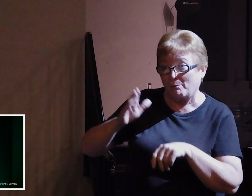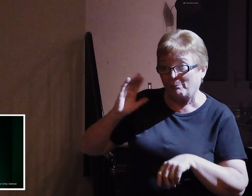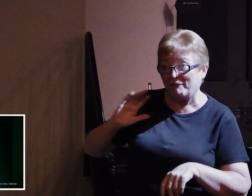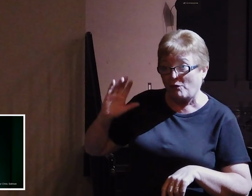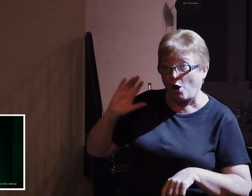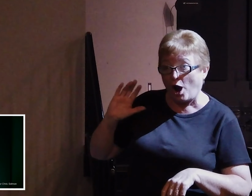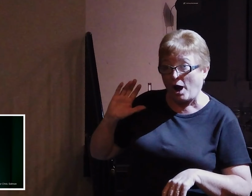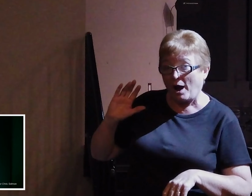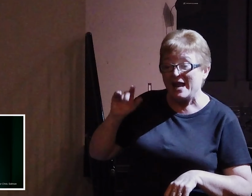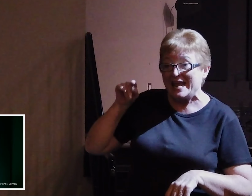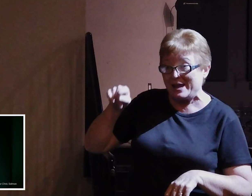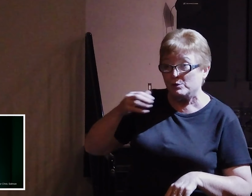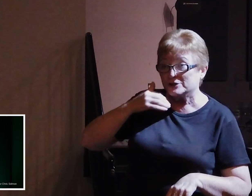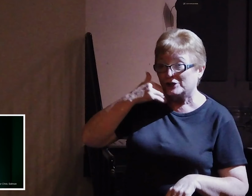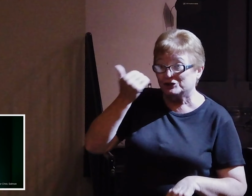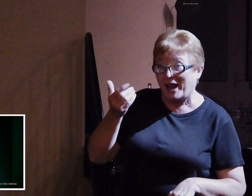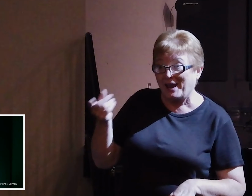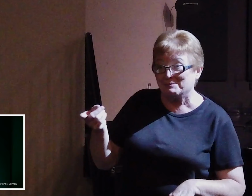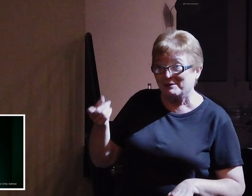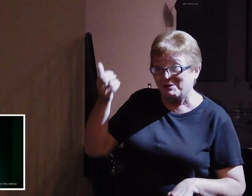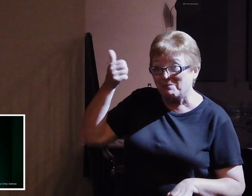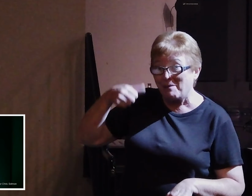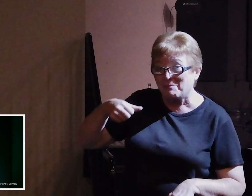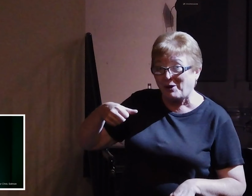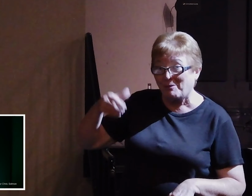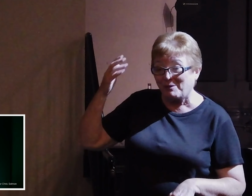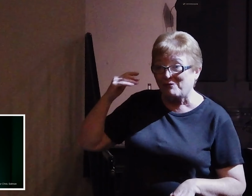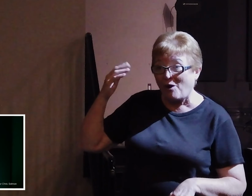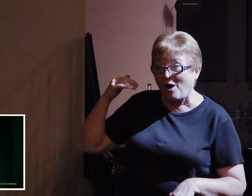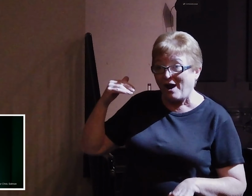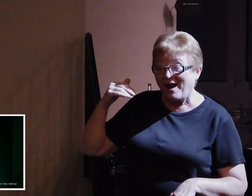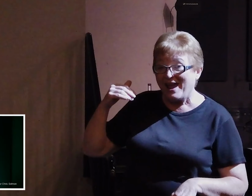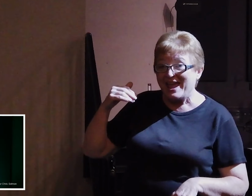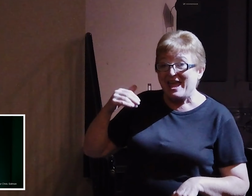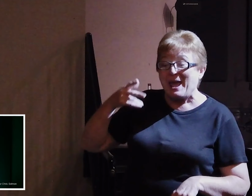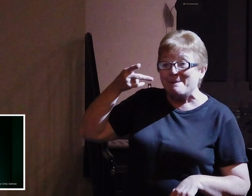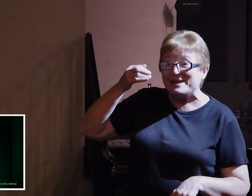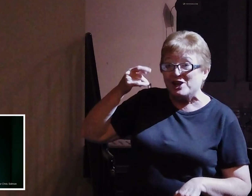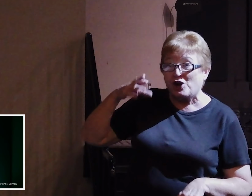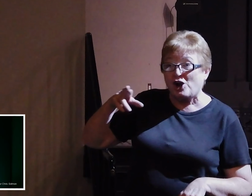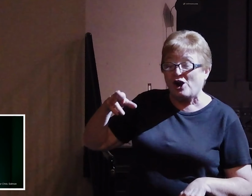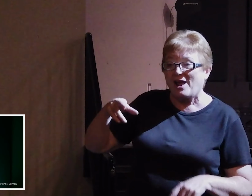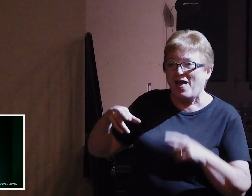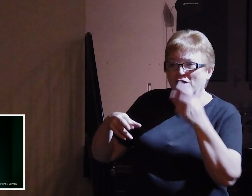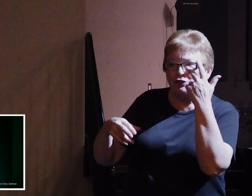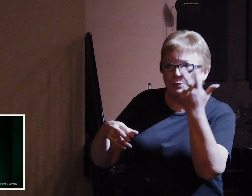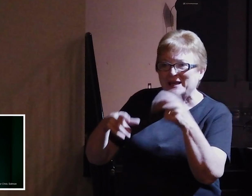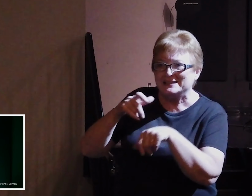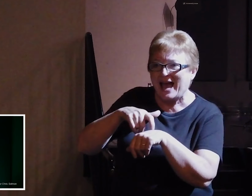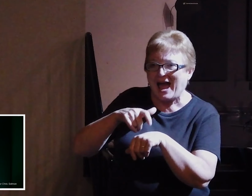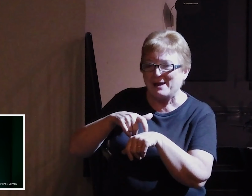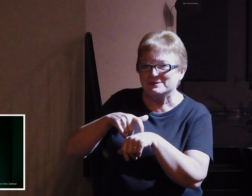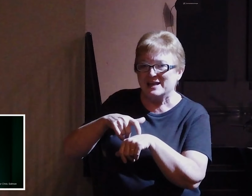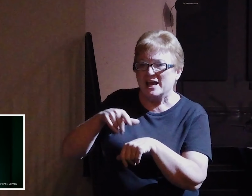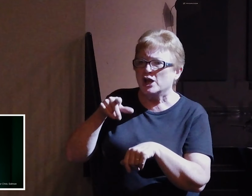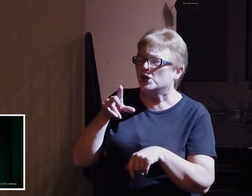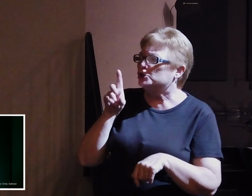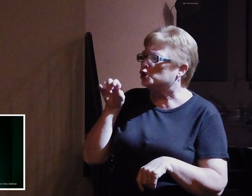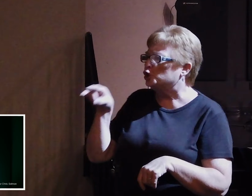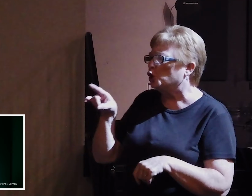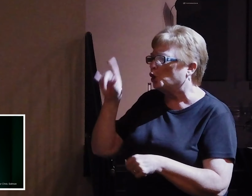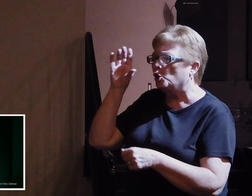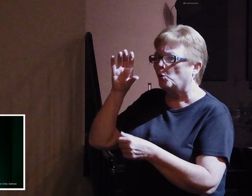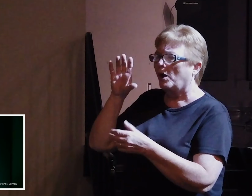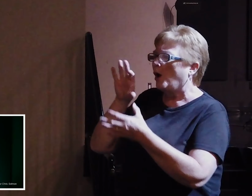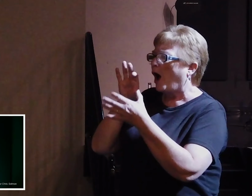felt ashamed? Yeah. He was asked three times whether he identified, whether